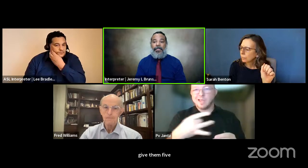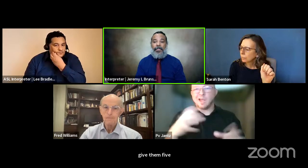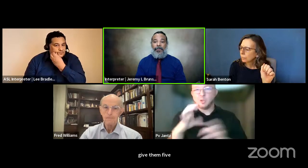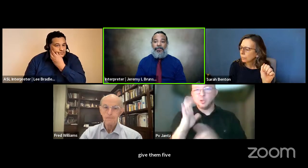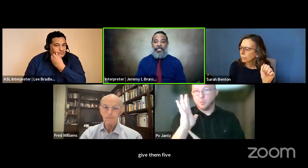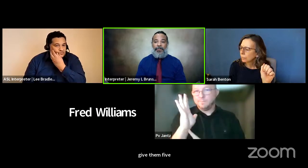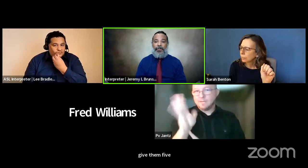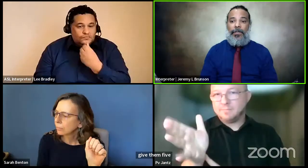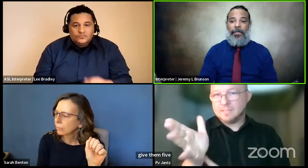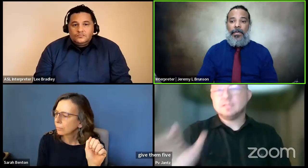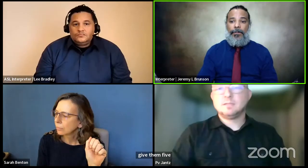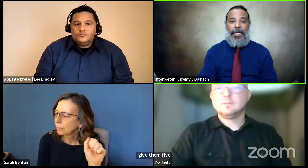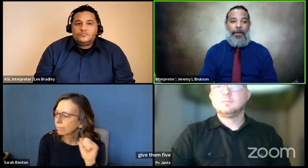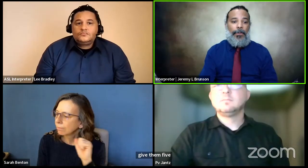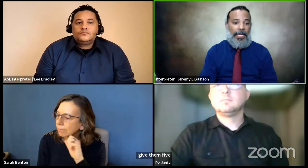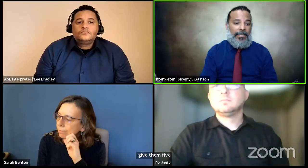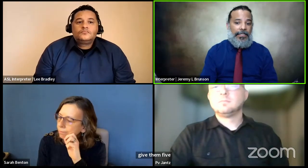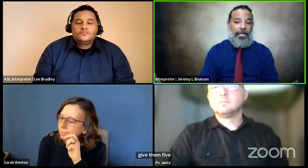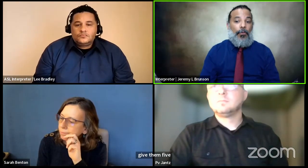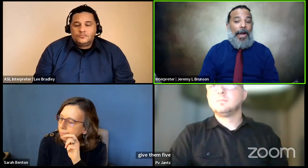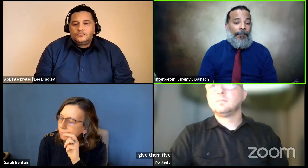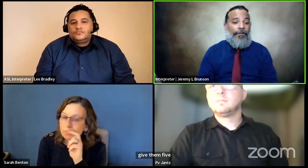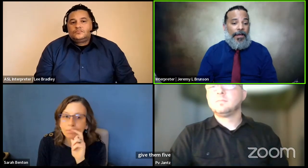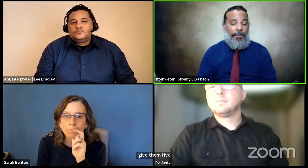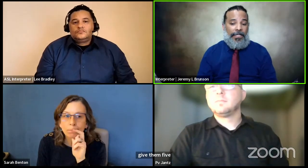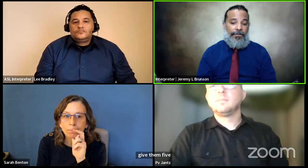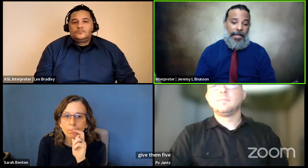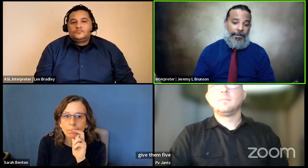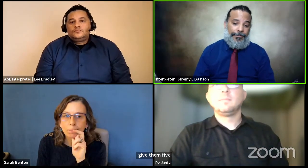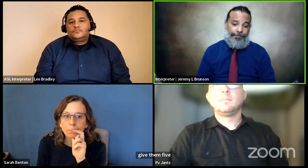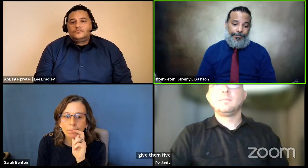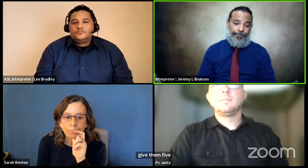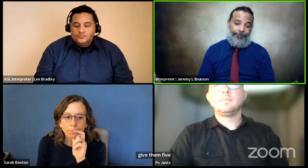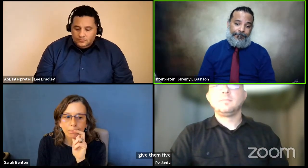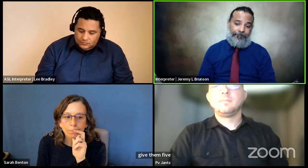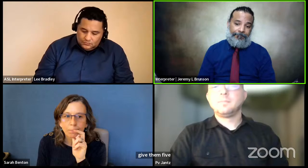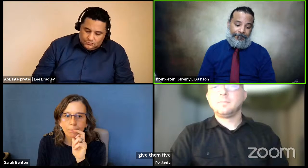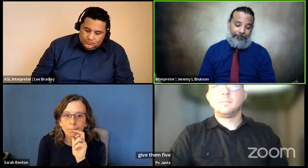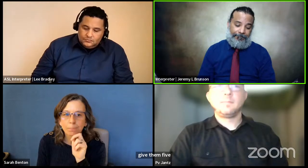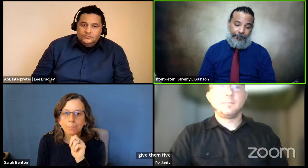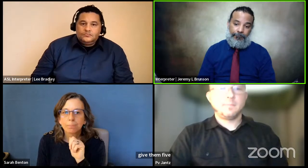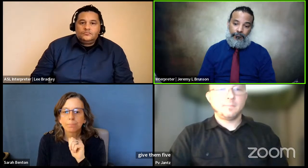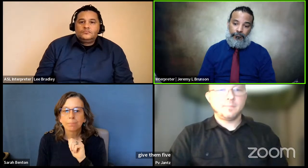I can be a little bit flexible, but I would like to stick around 5 minutes for that.